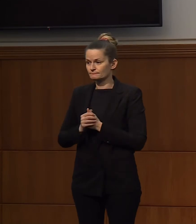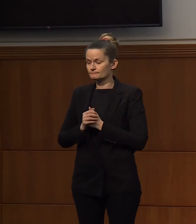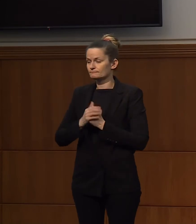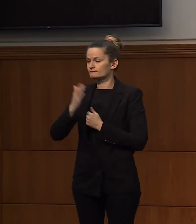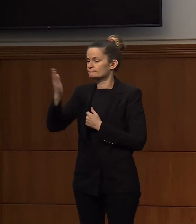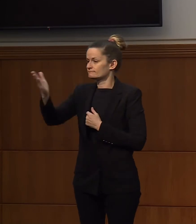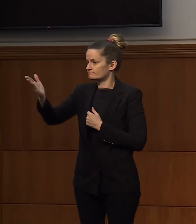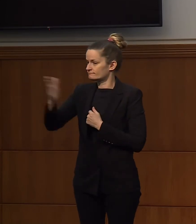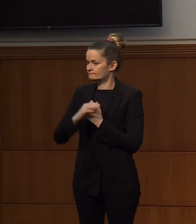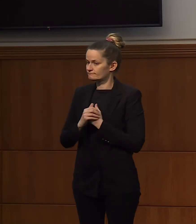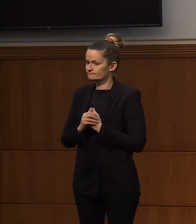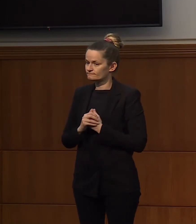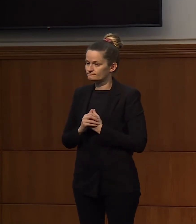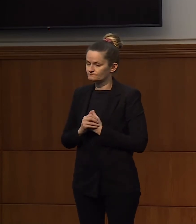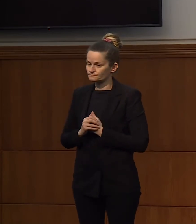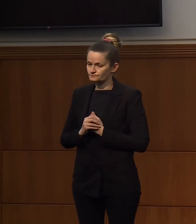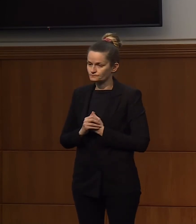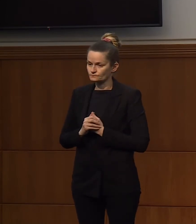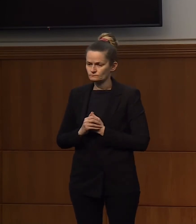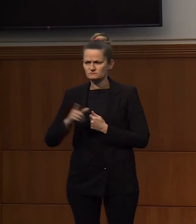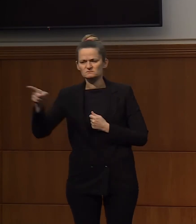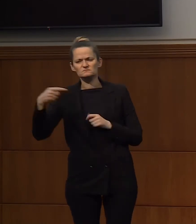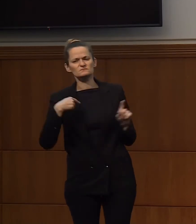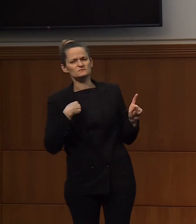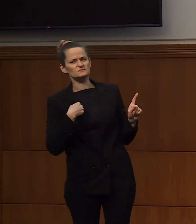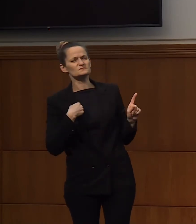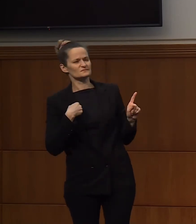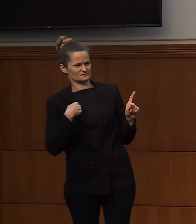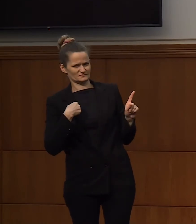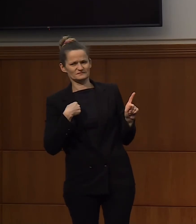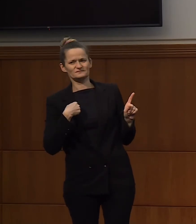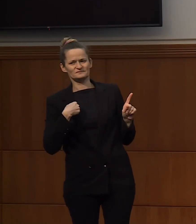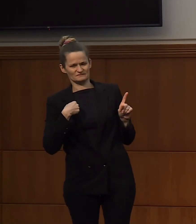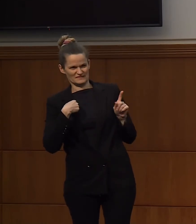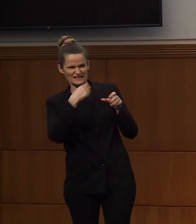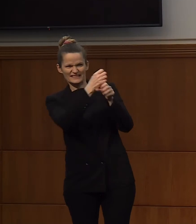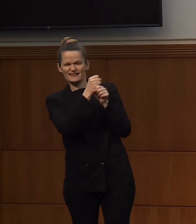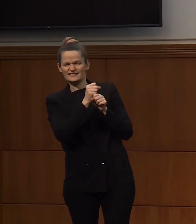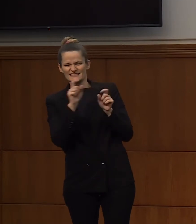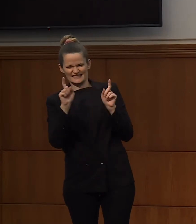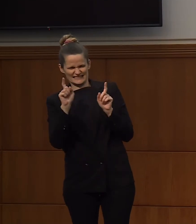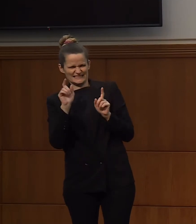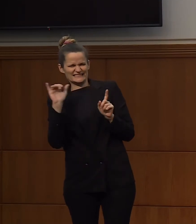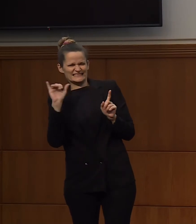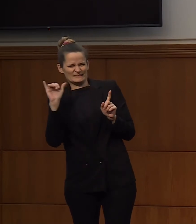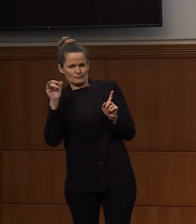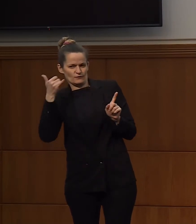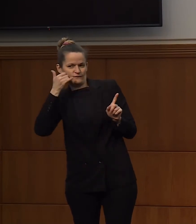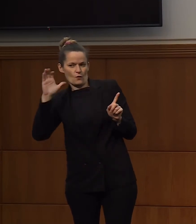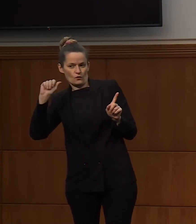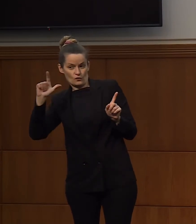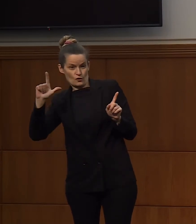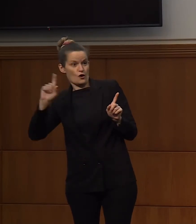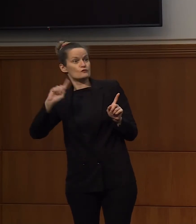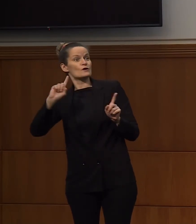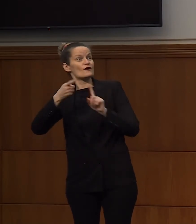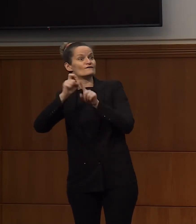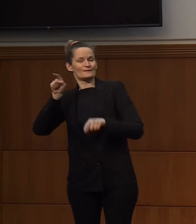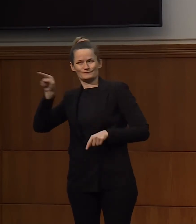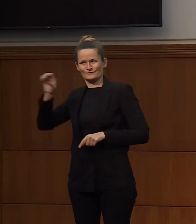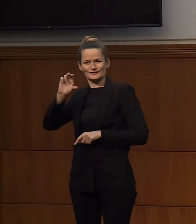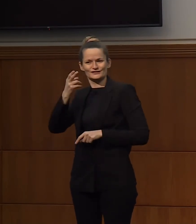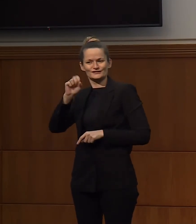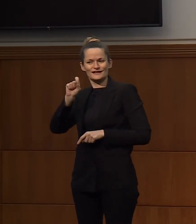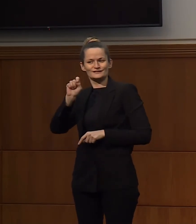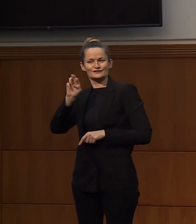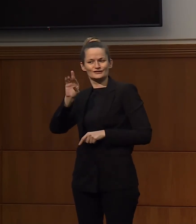We had a similar call from a viewer in Chesterfield, kind of the same situation, what's going on in Hampton Roads. Have you heard about this happening in